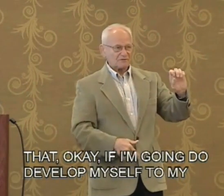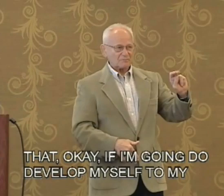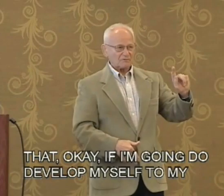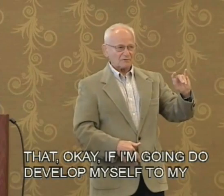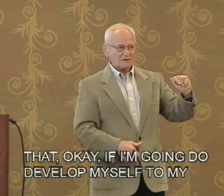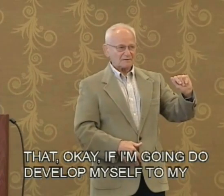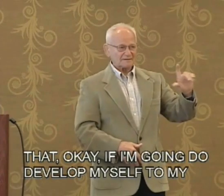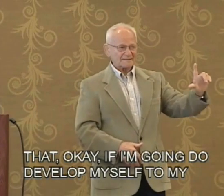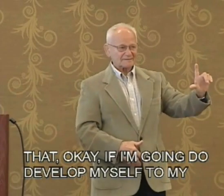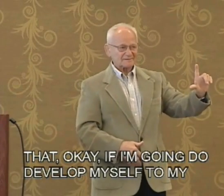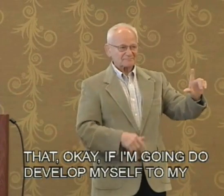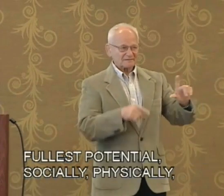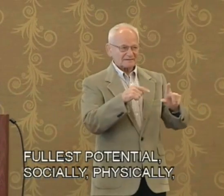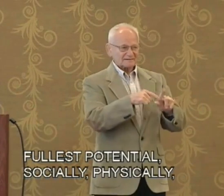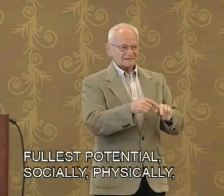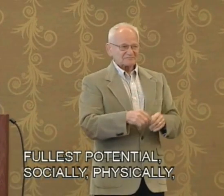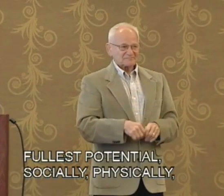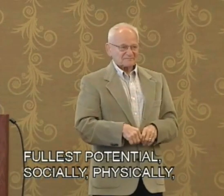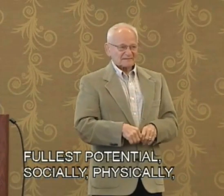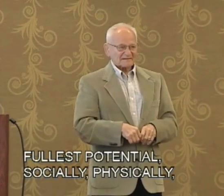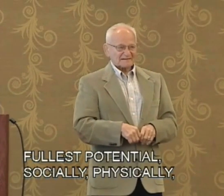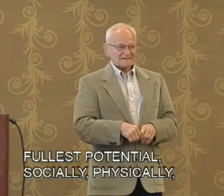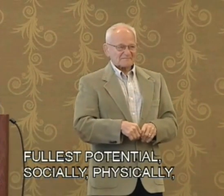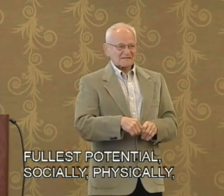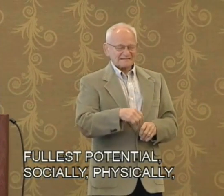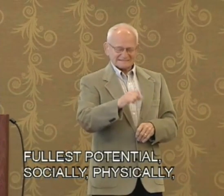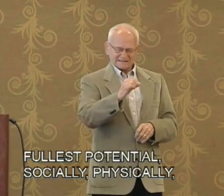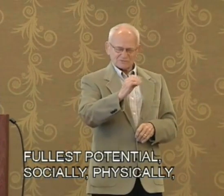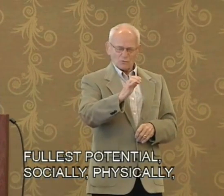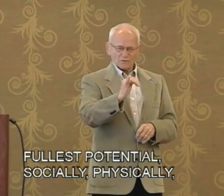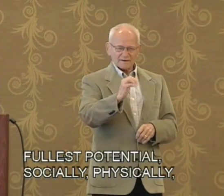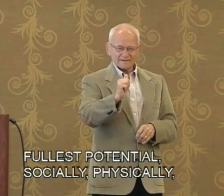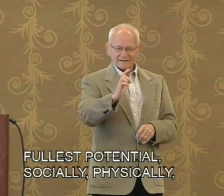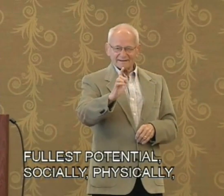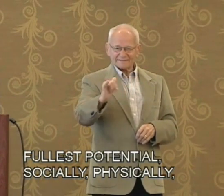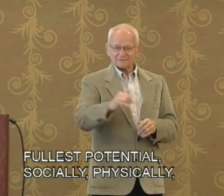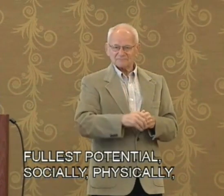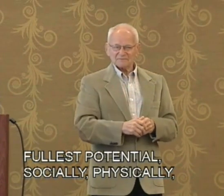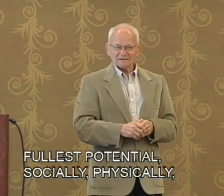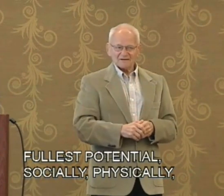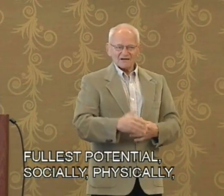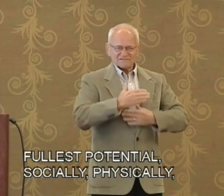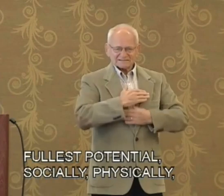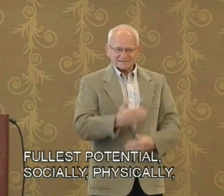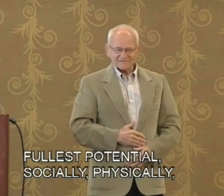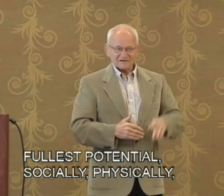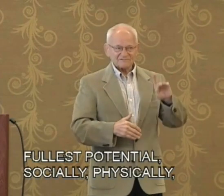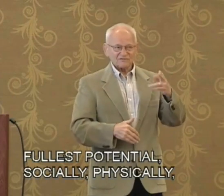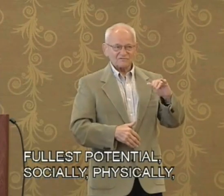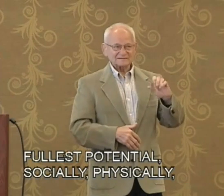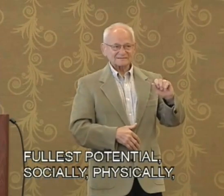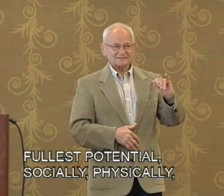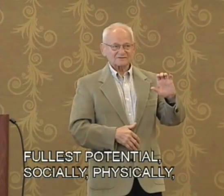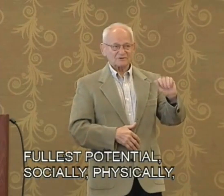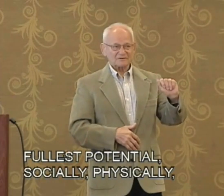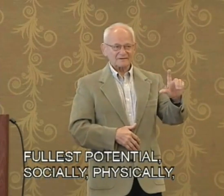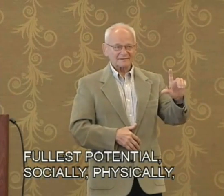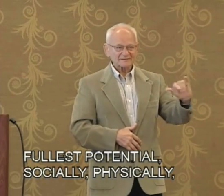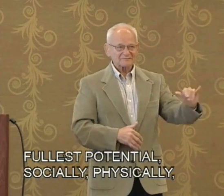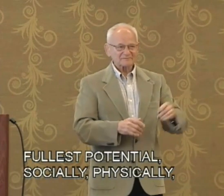fullest potential in socially, physically,